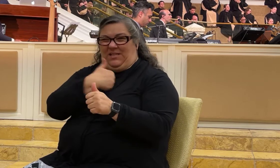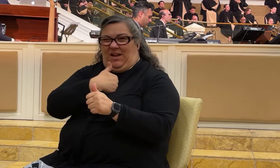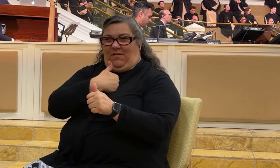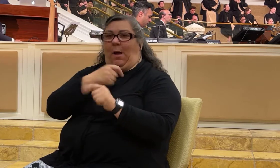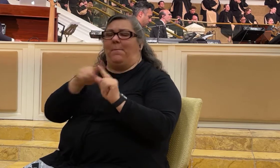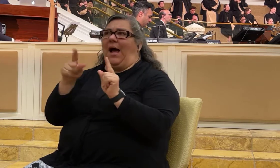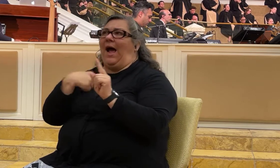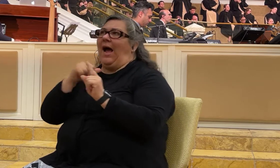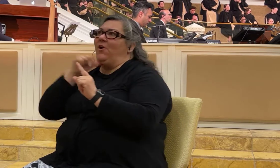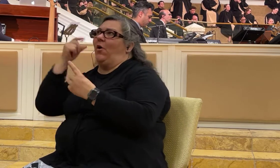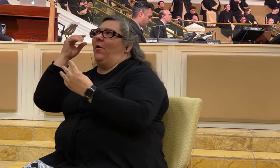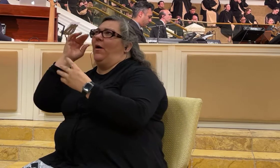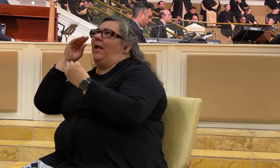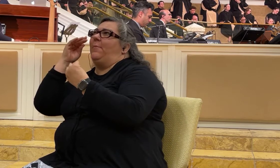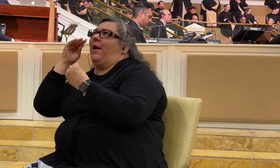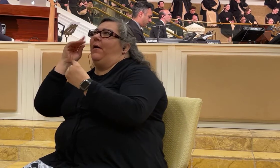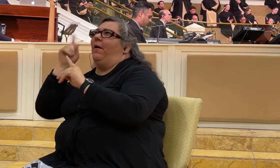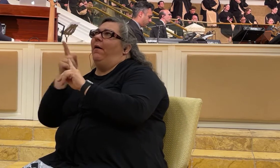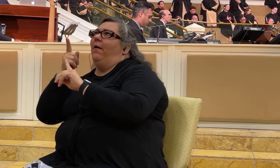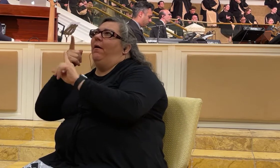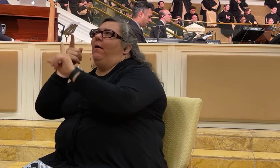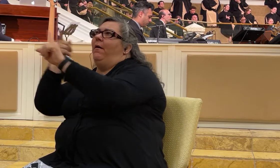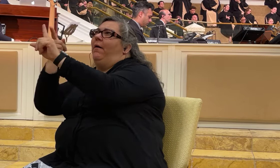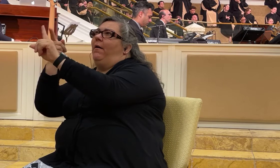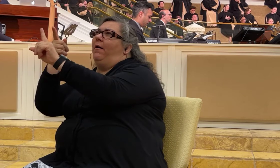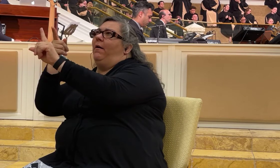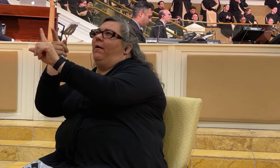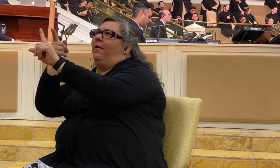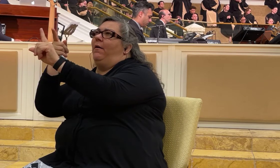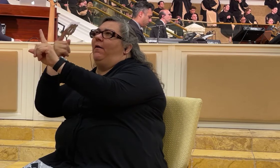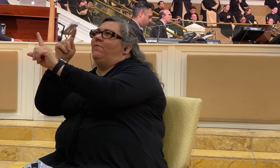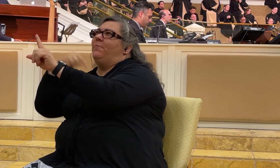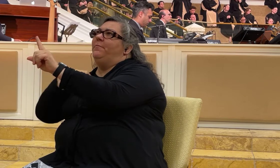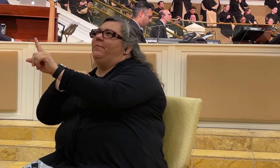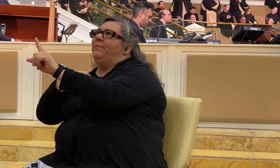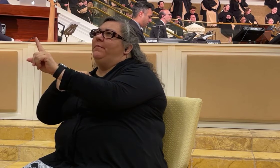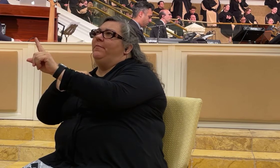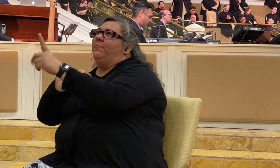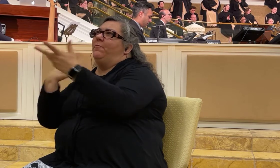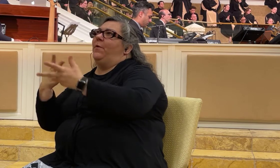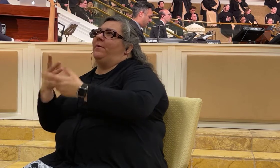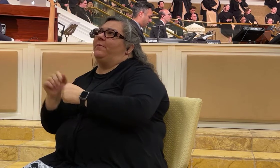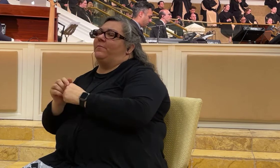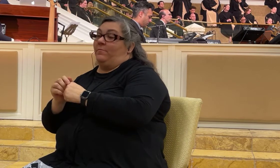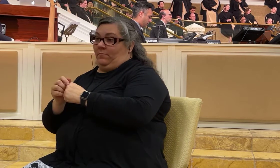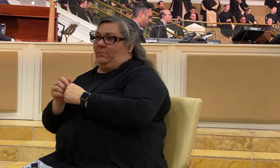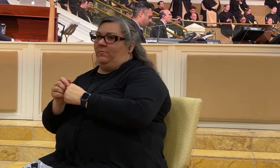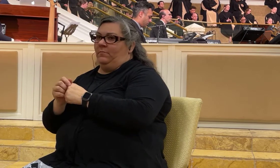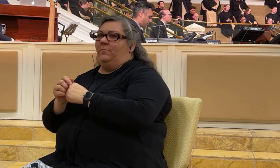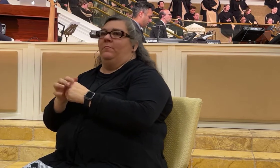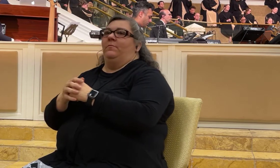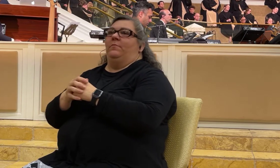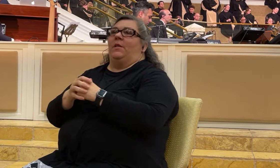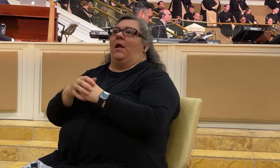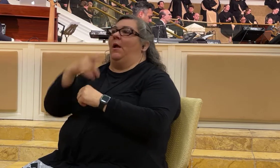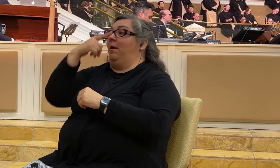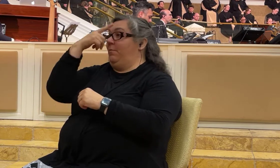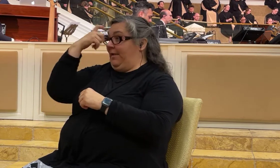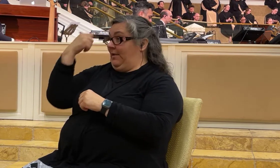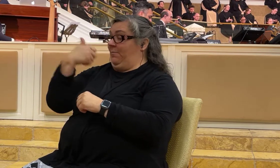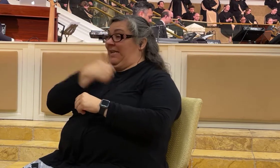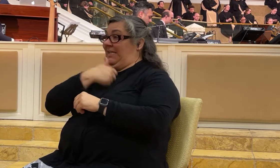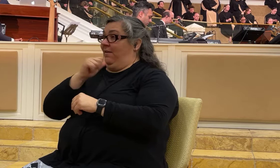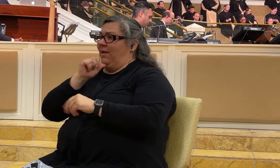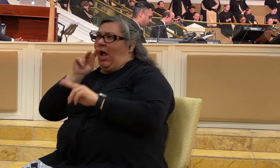don't preserve the destiny that was meant for me. And so, because I'm